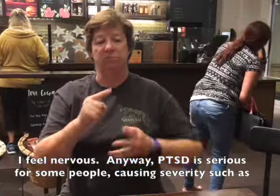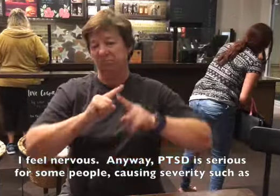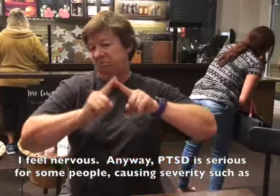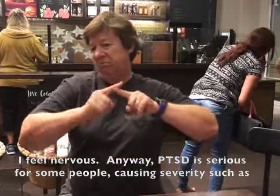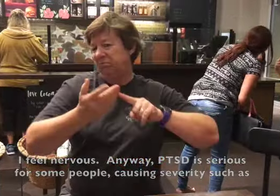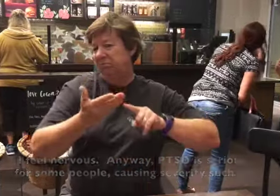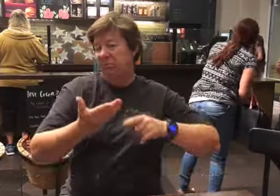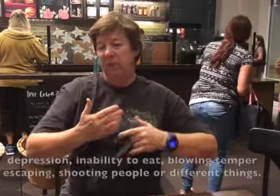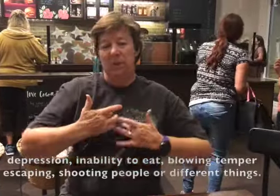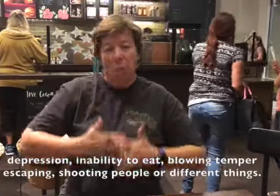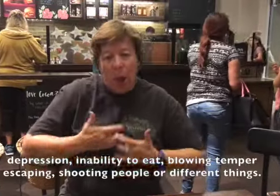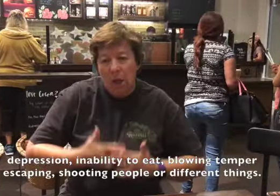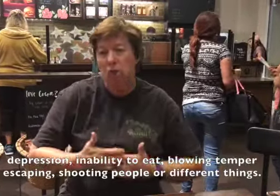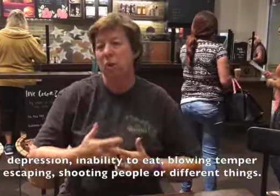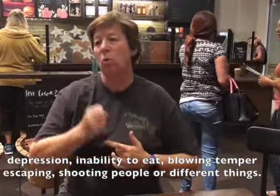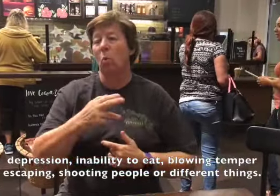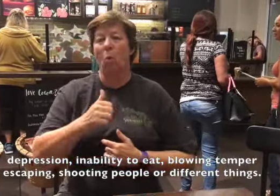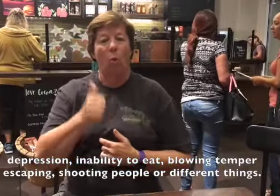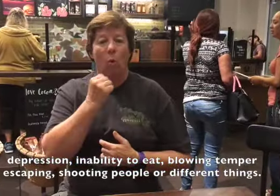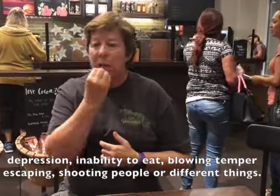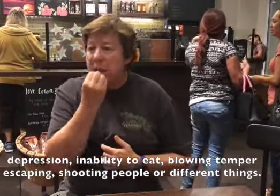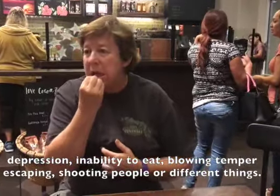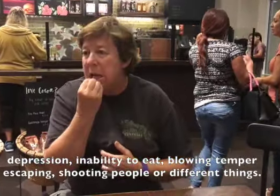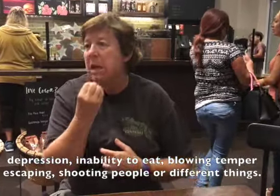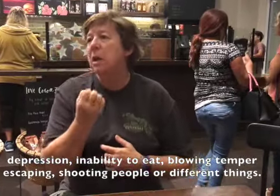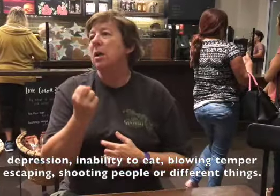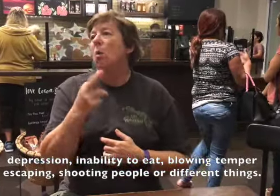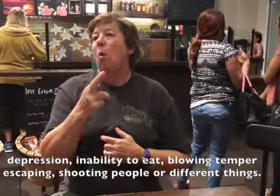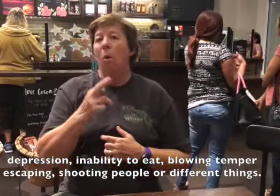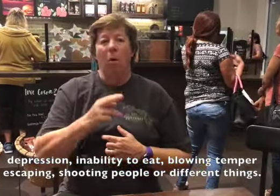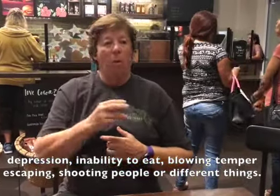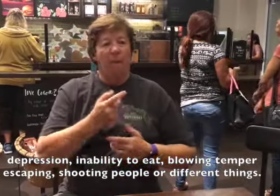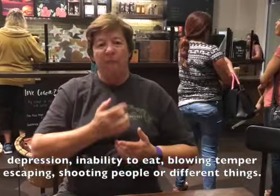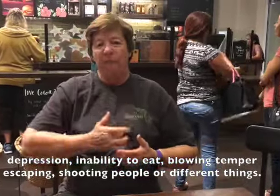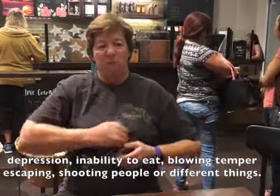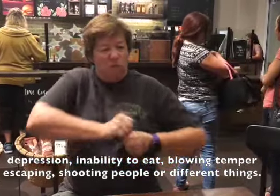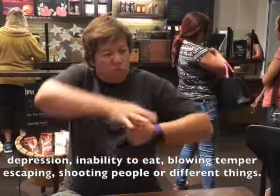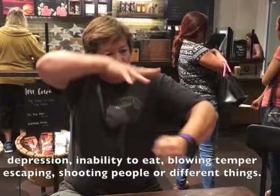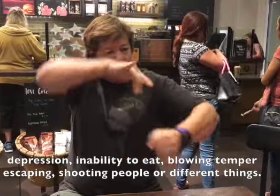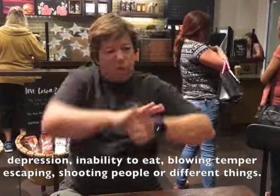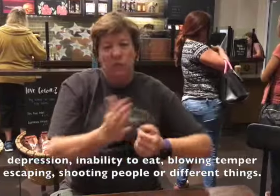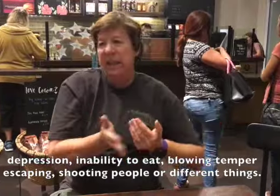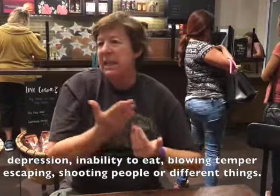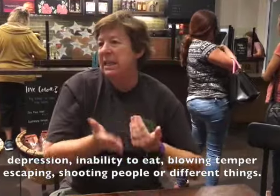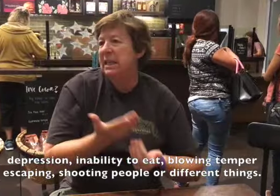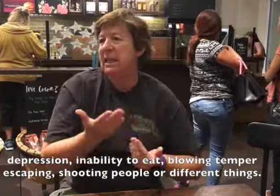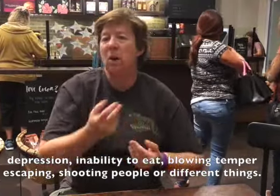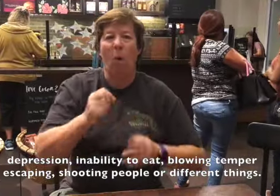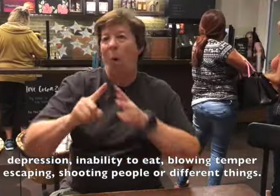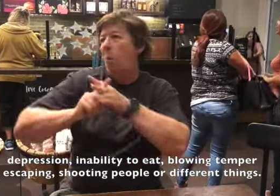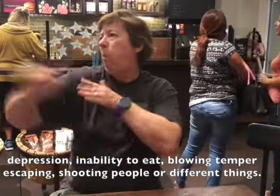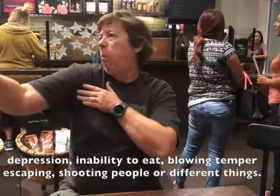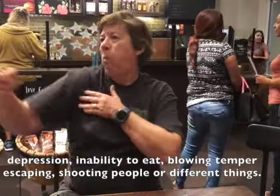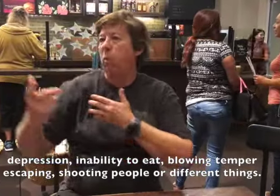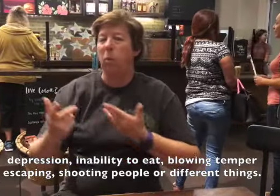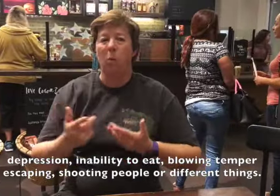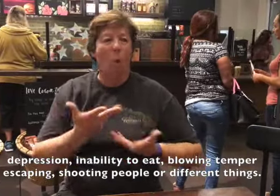such as depression, inability to eat, blowing a temper, escaping,